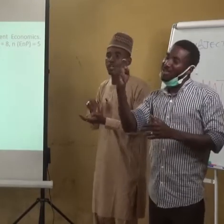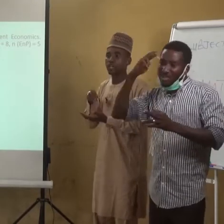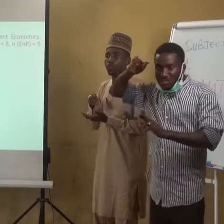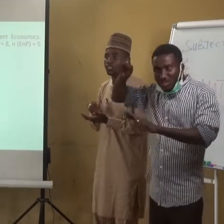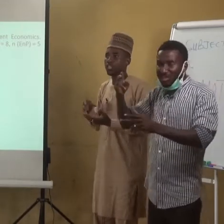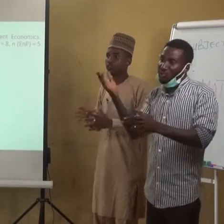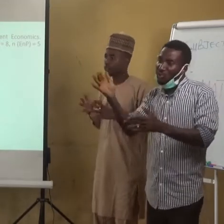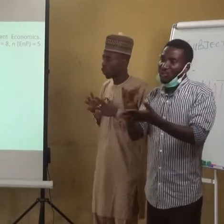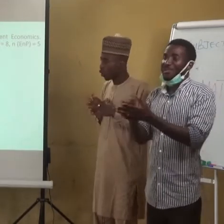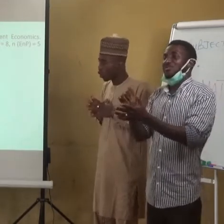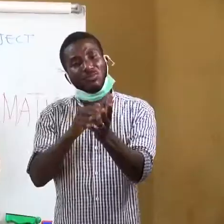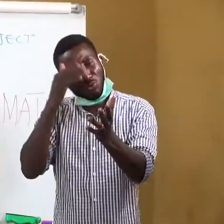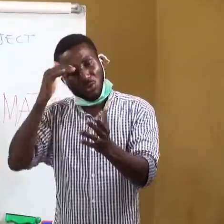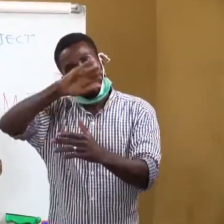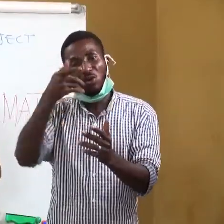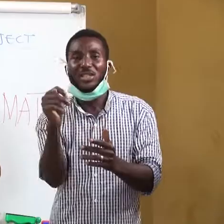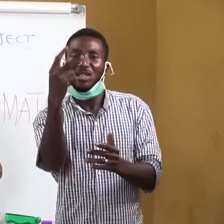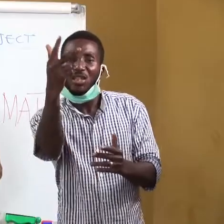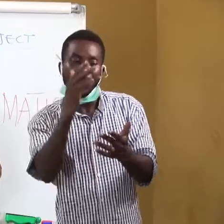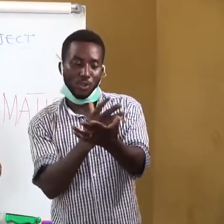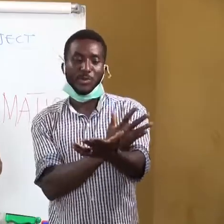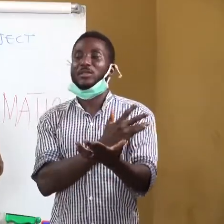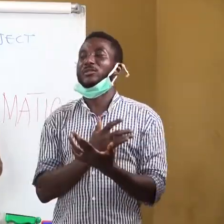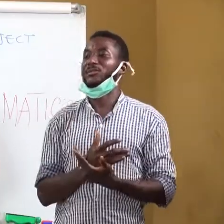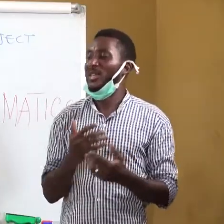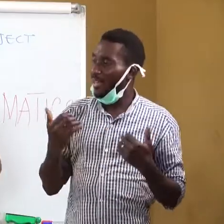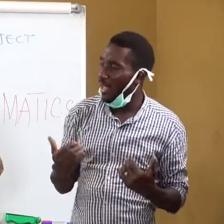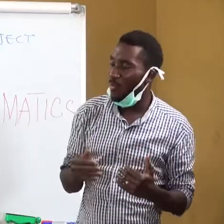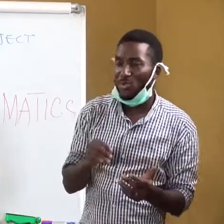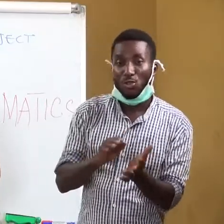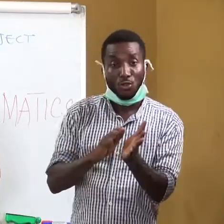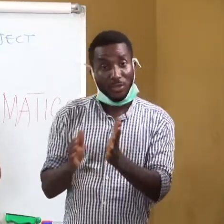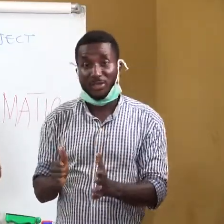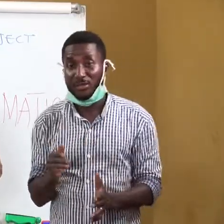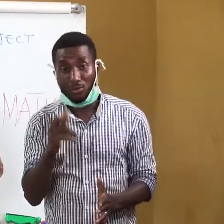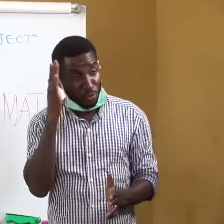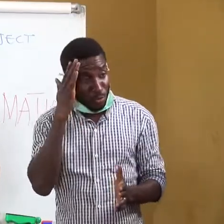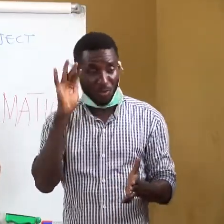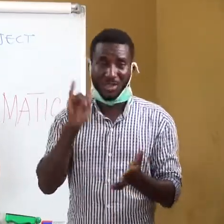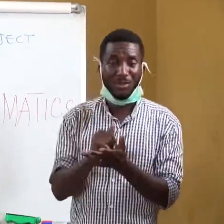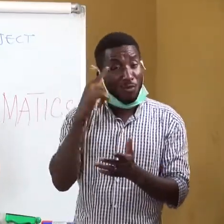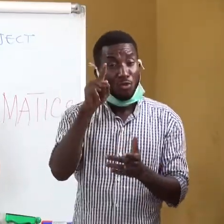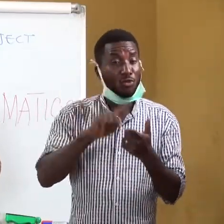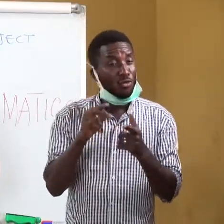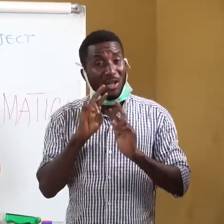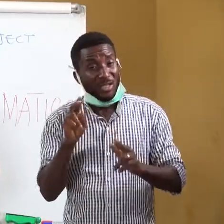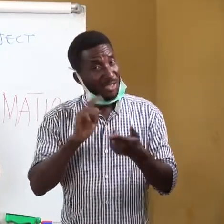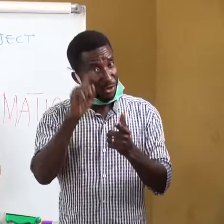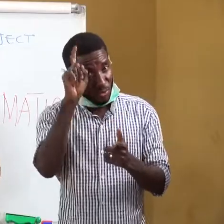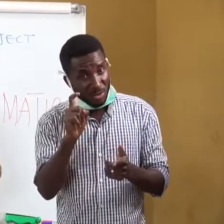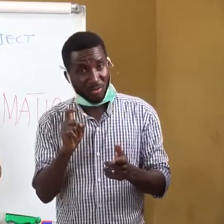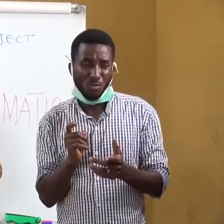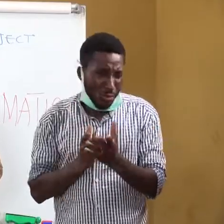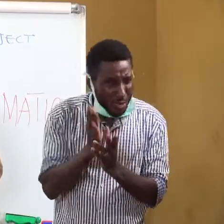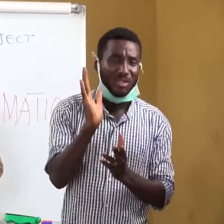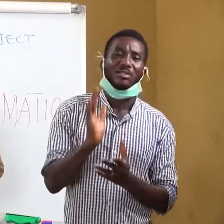represents those that study all the 3 subjects. Now learners should take note. For you to answer this question